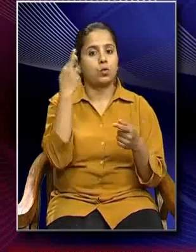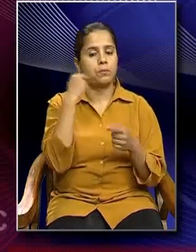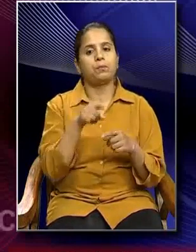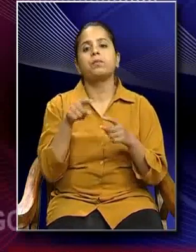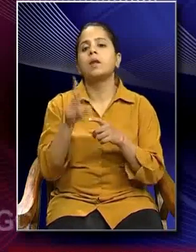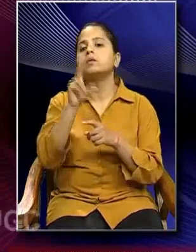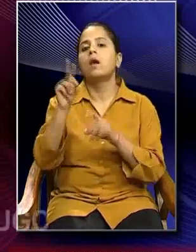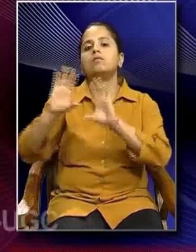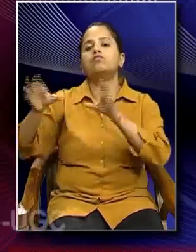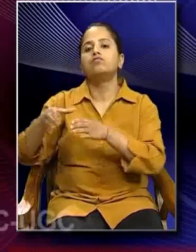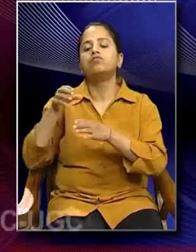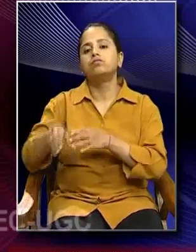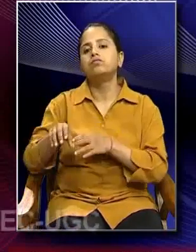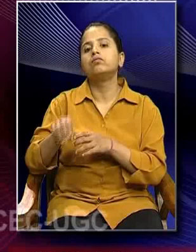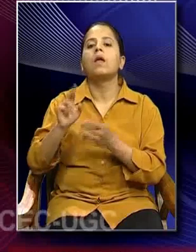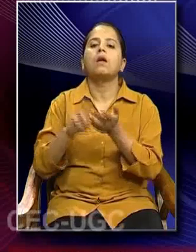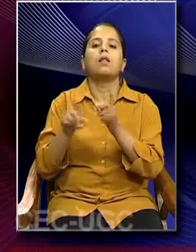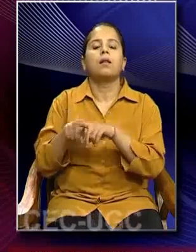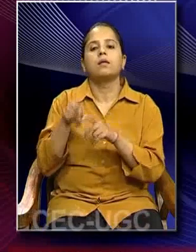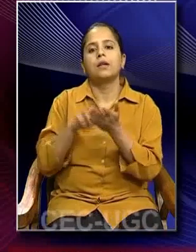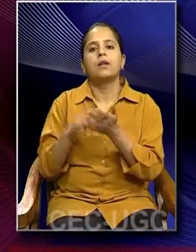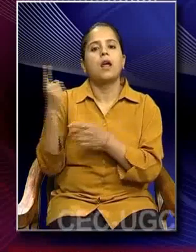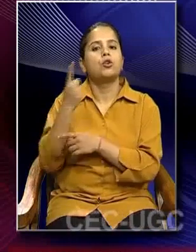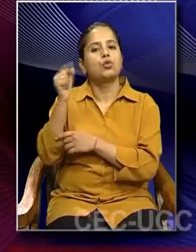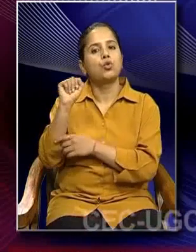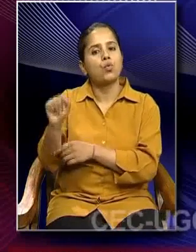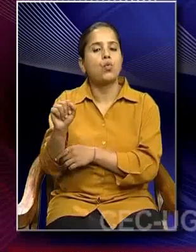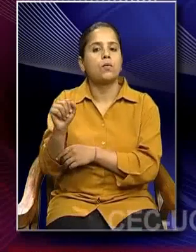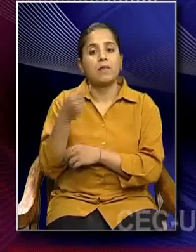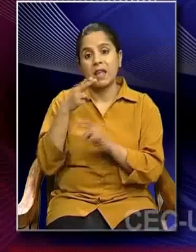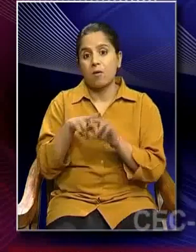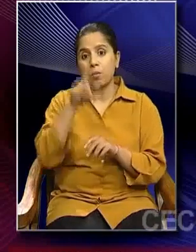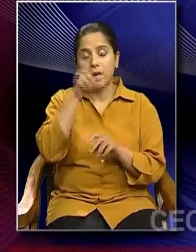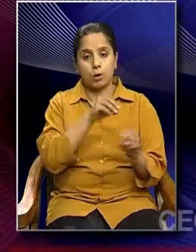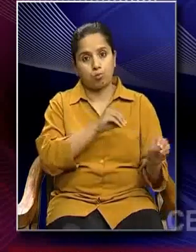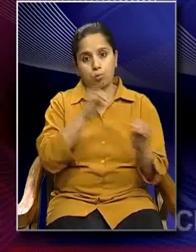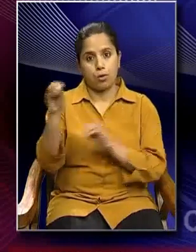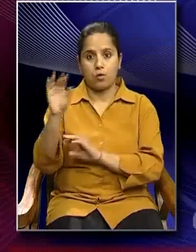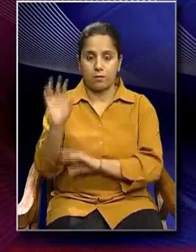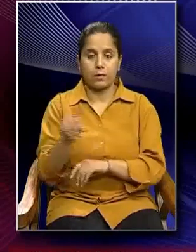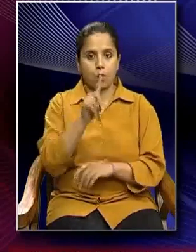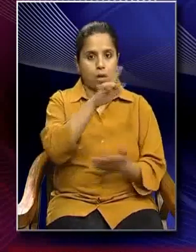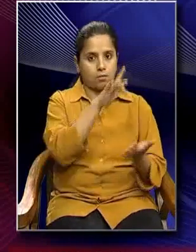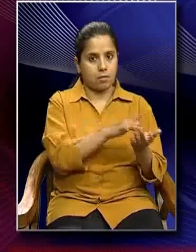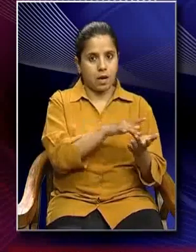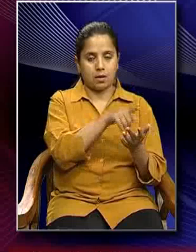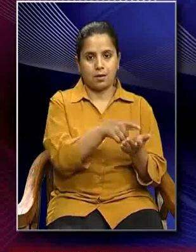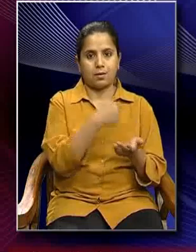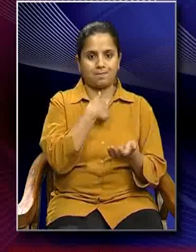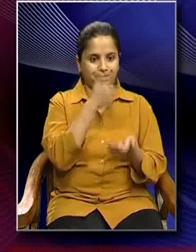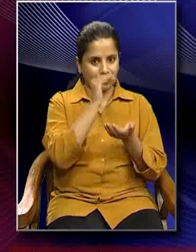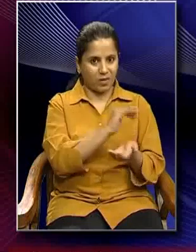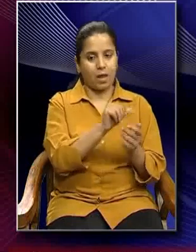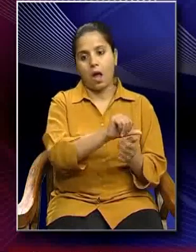collective level, which is nation states. So if a migrant is moving from the place of origin to a place